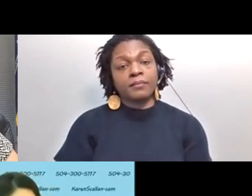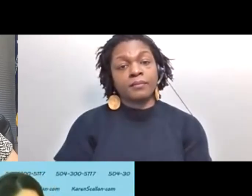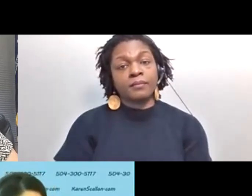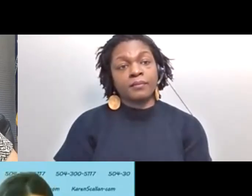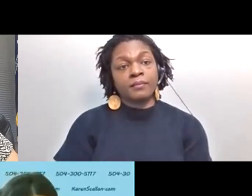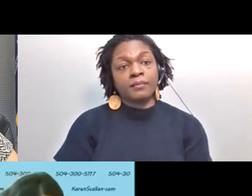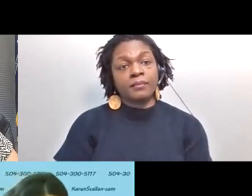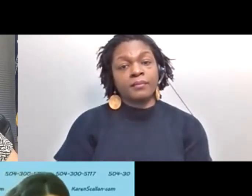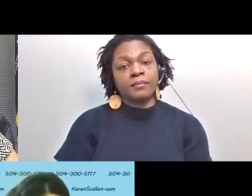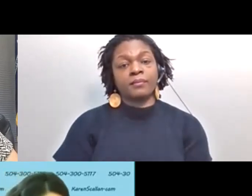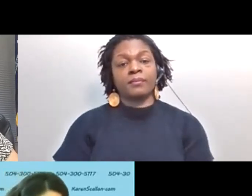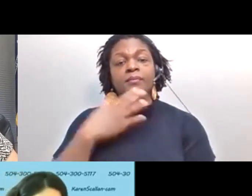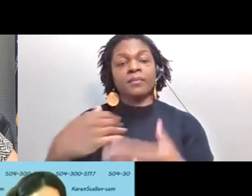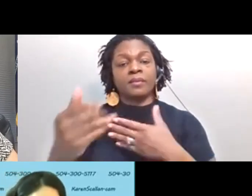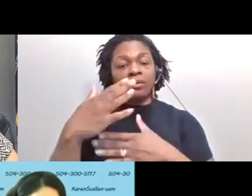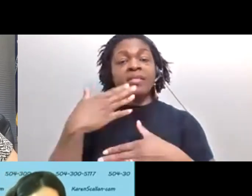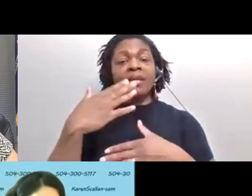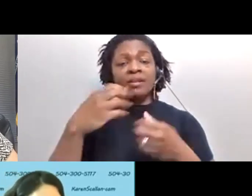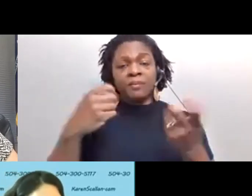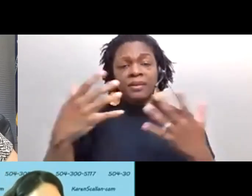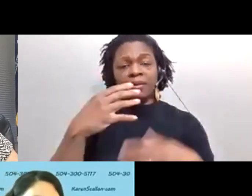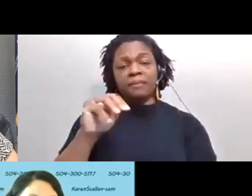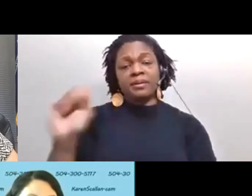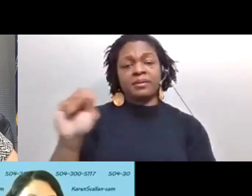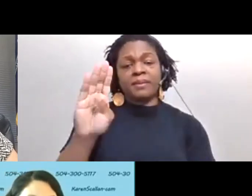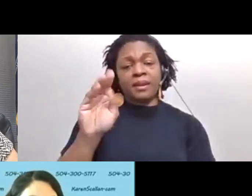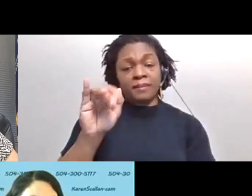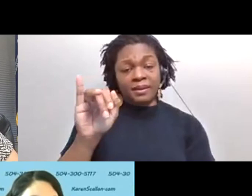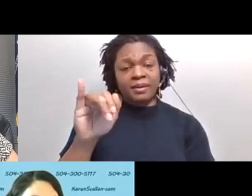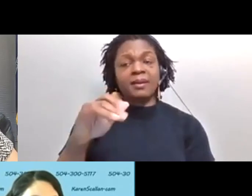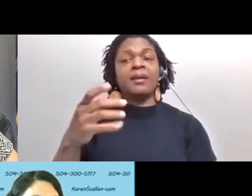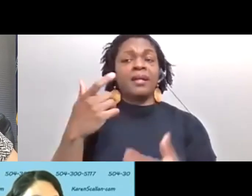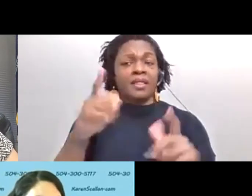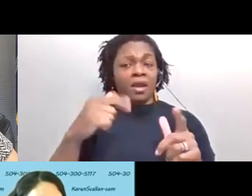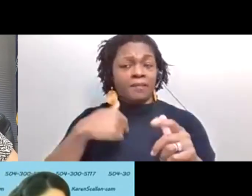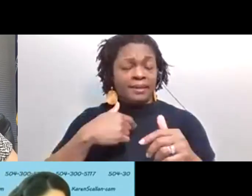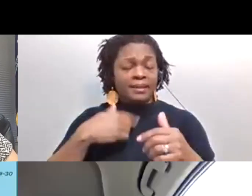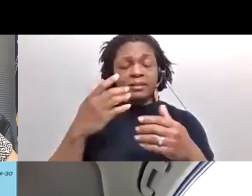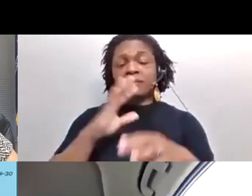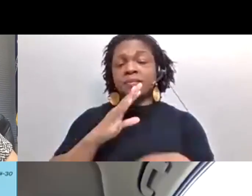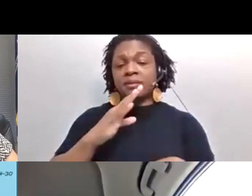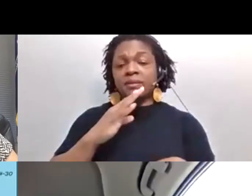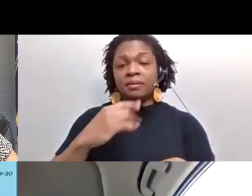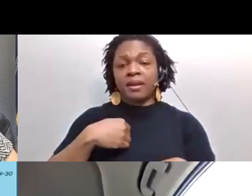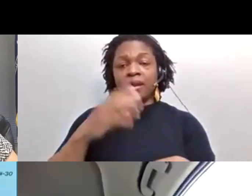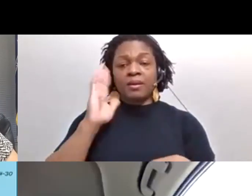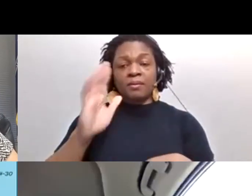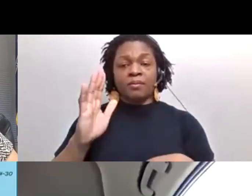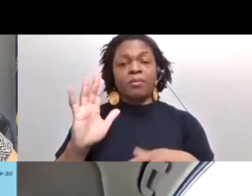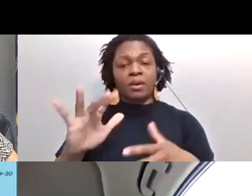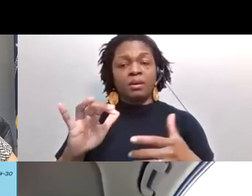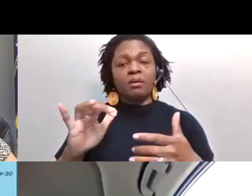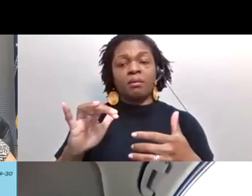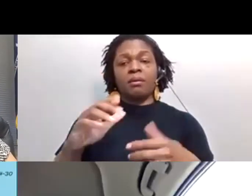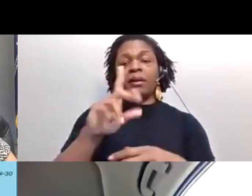Great morning, and thank you so much, Ms. Bambi, for allowing me this the opportunity to speak. I'm gonna piggyback off of what Kathy and Karen